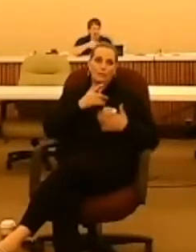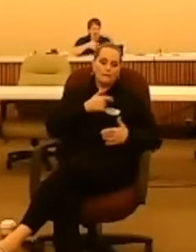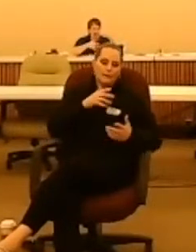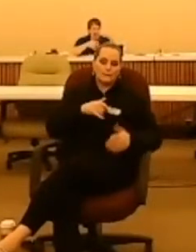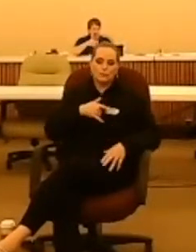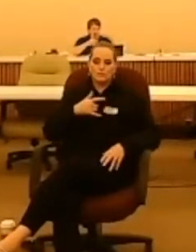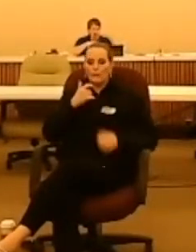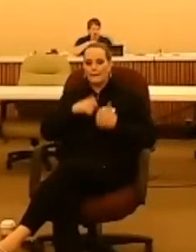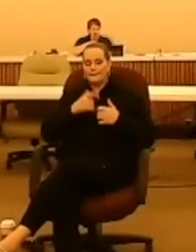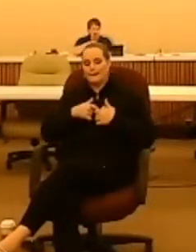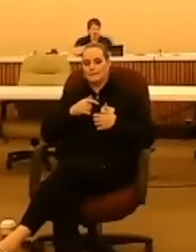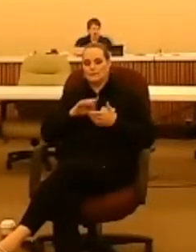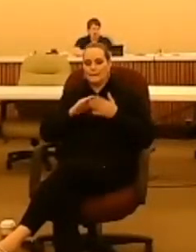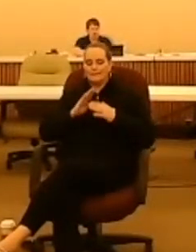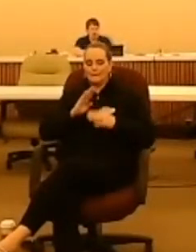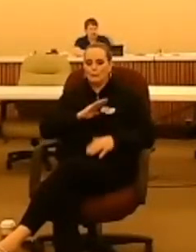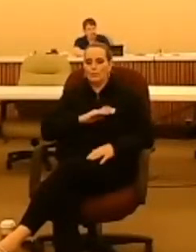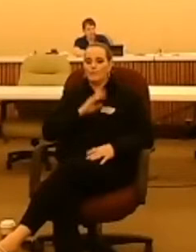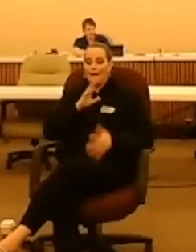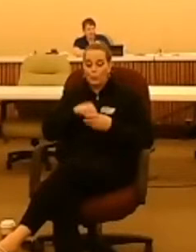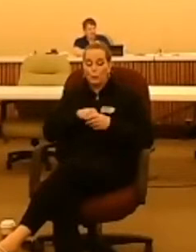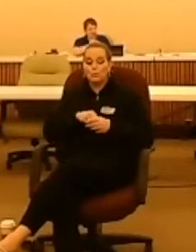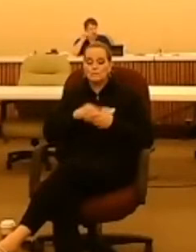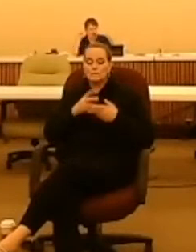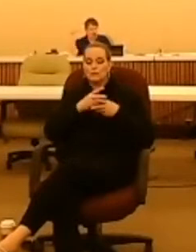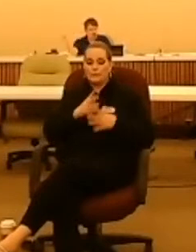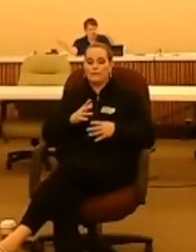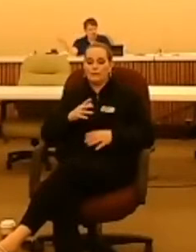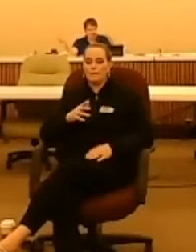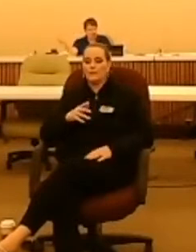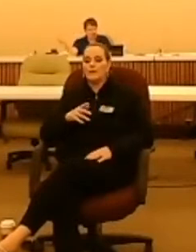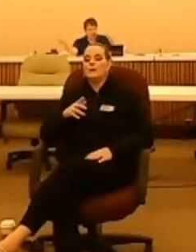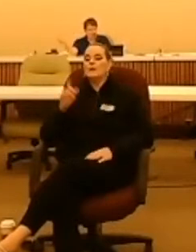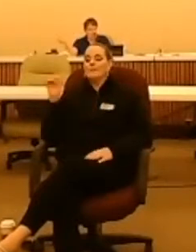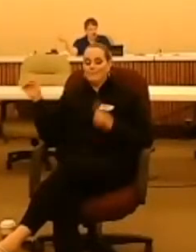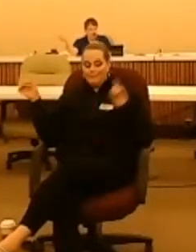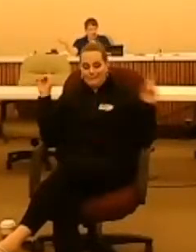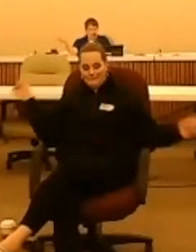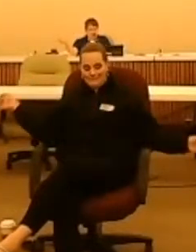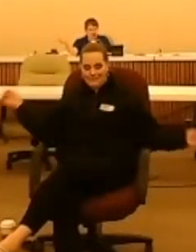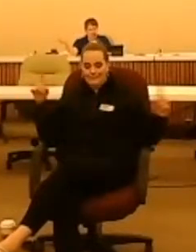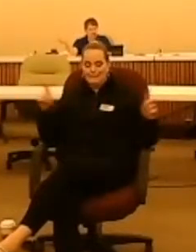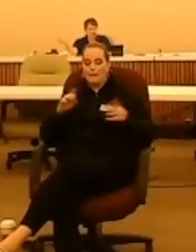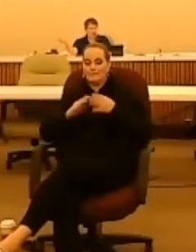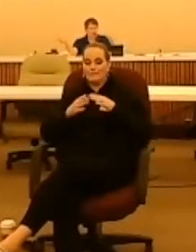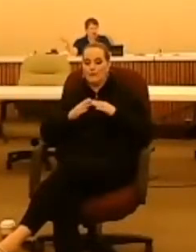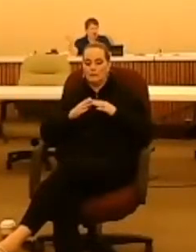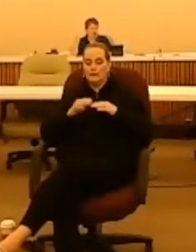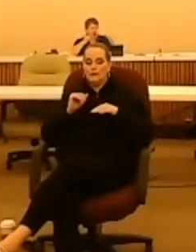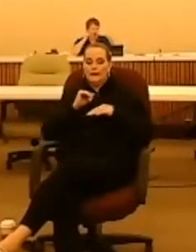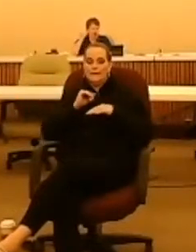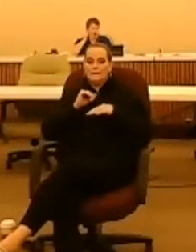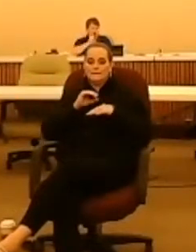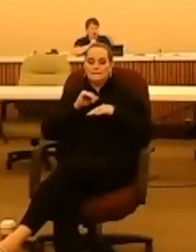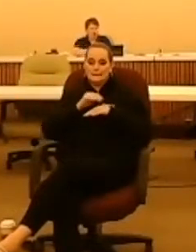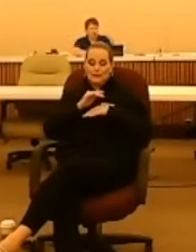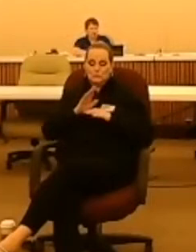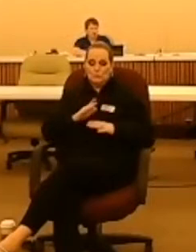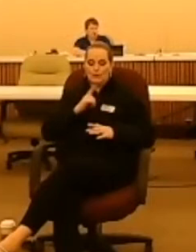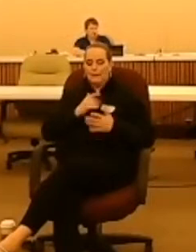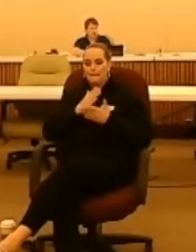anytime we say the town board, that includes the supervisor. They are town council members. I'm not that, but I am part of the town